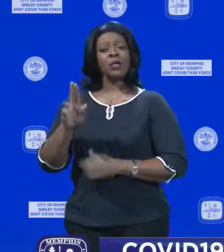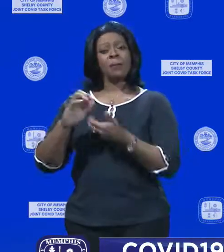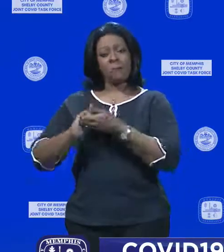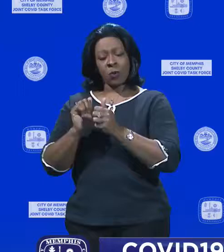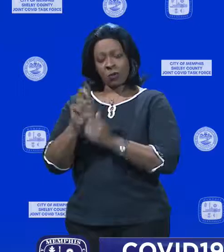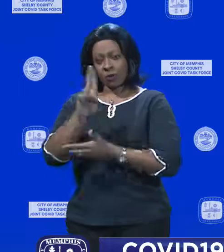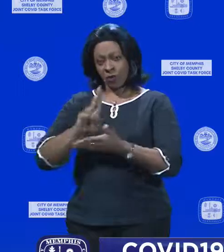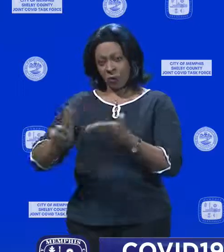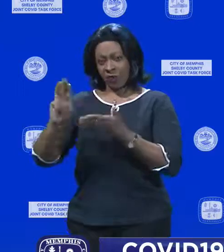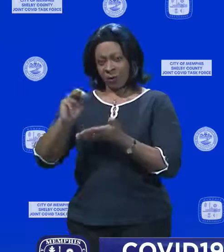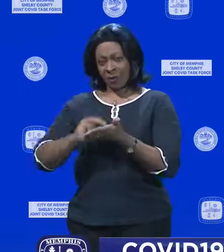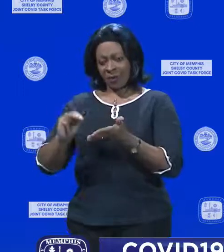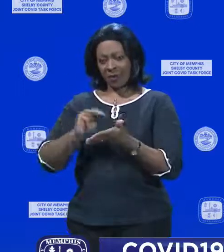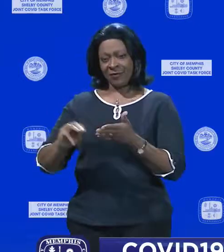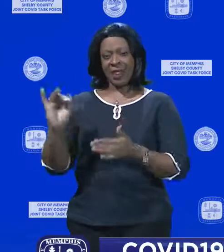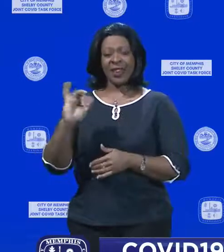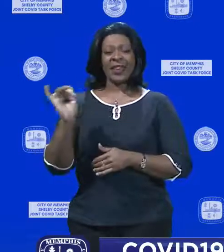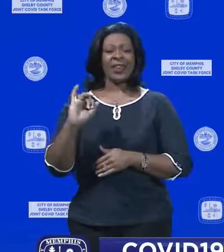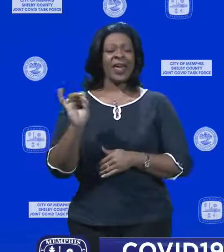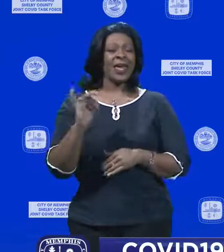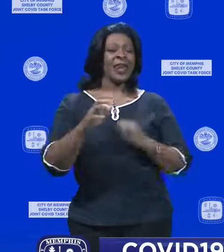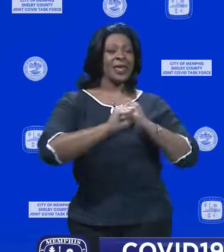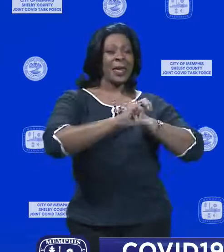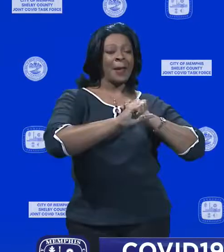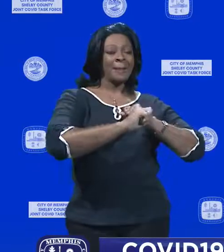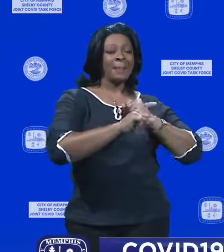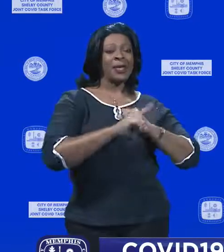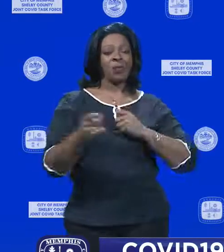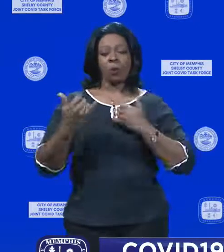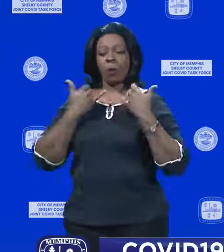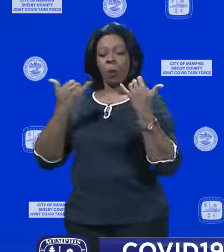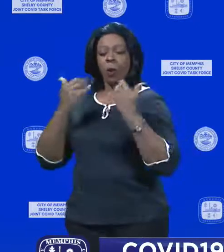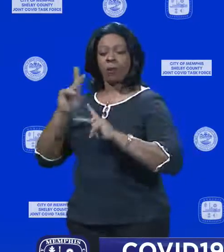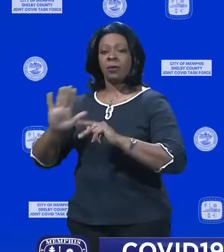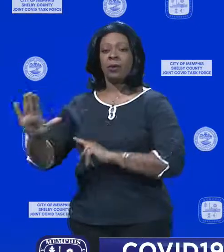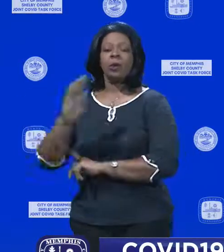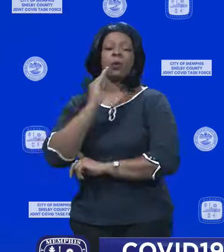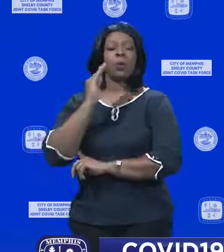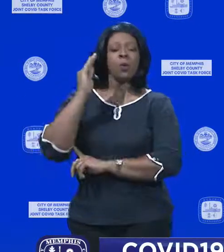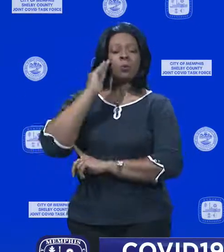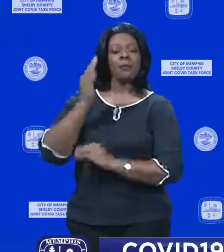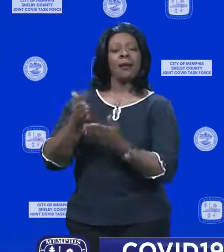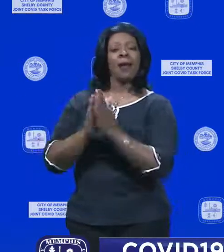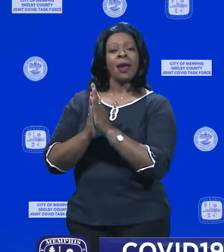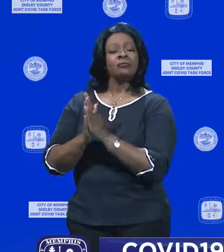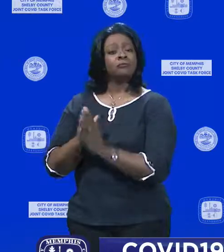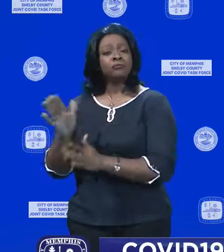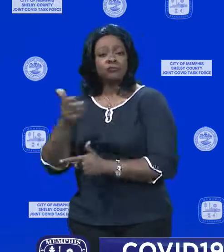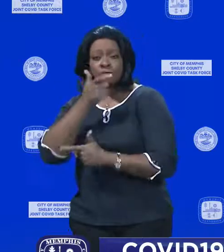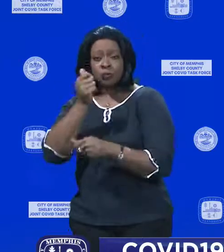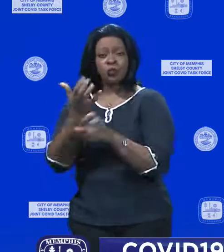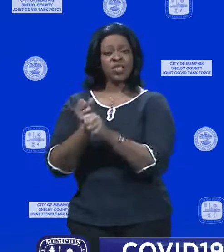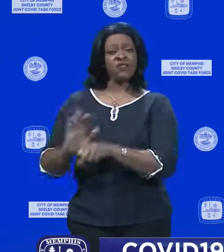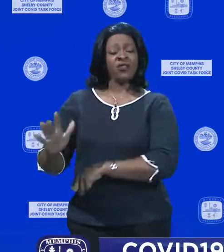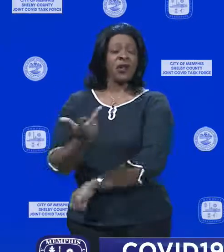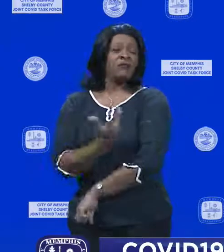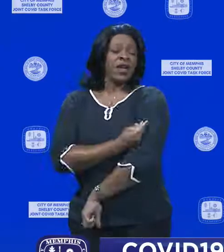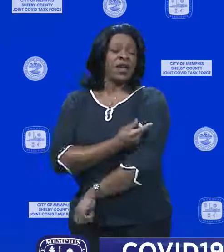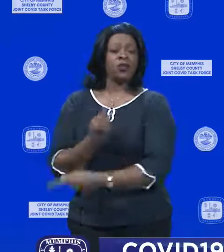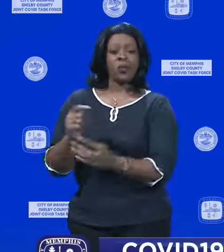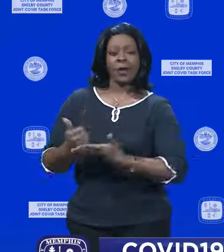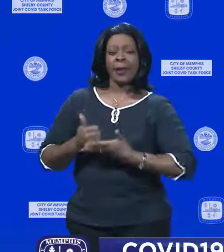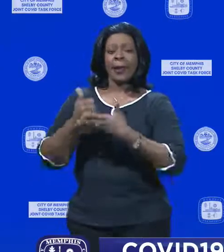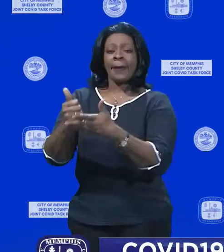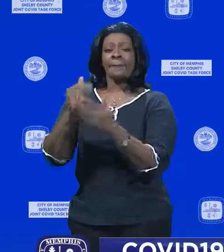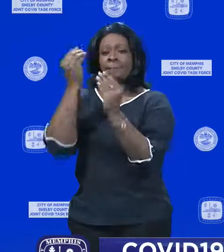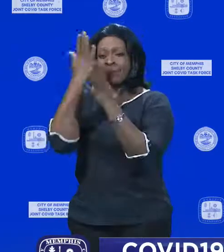Memphis. Much like a political campaign, they are calling people at their home, asking them about their interest in vaccines, trying to help